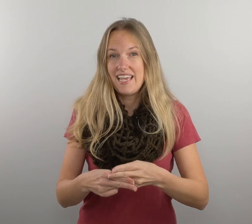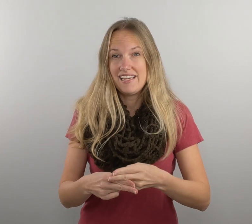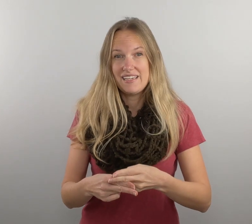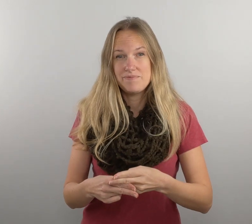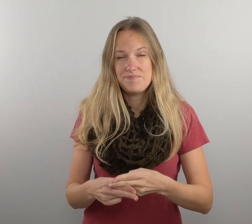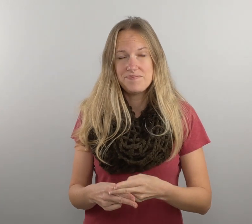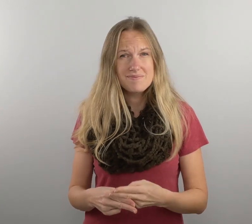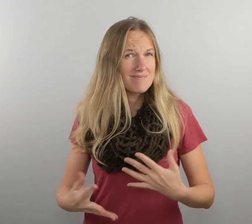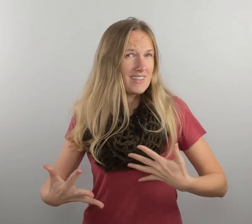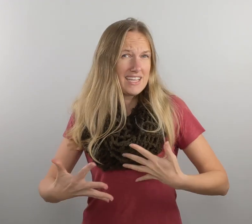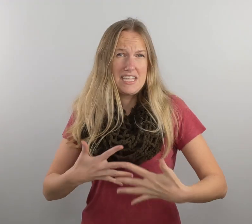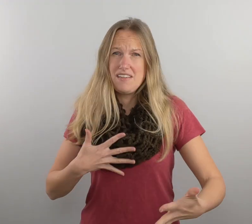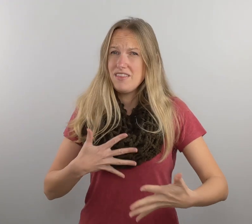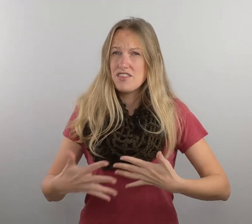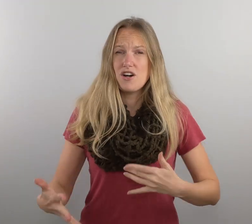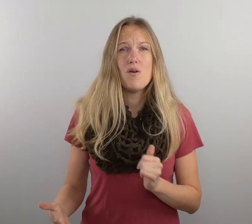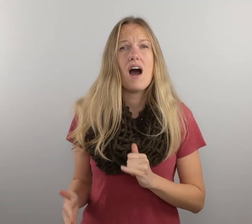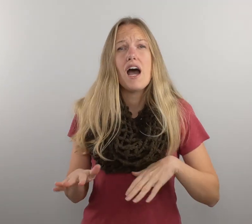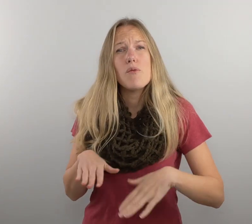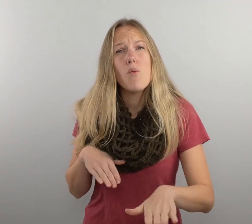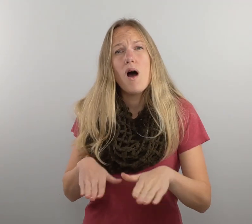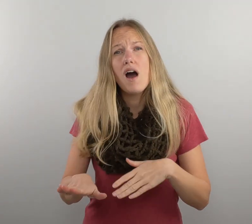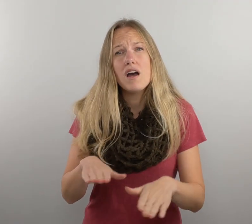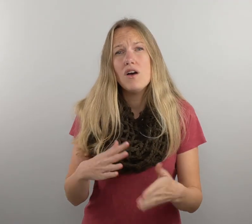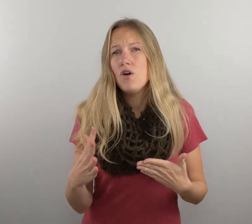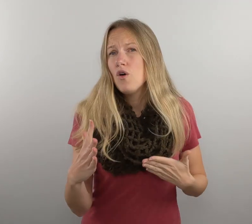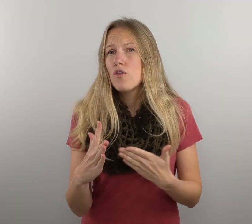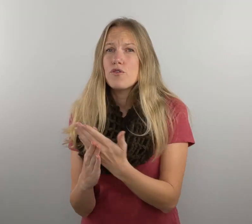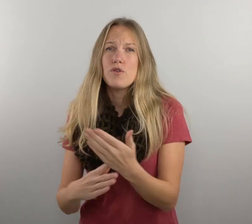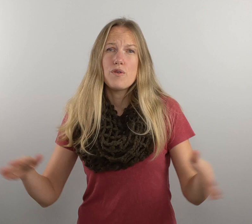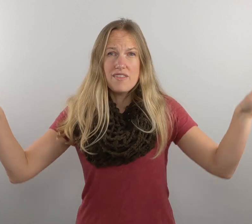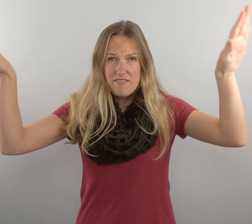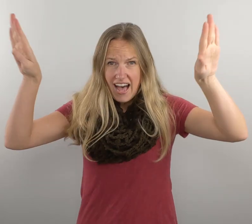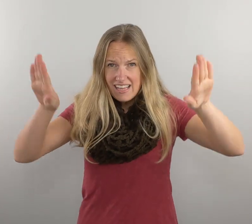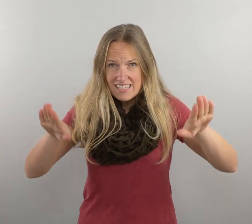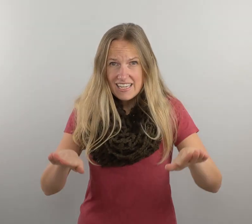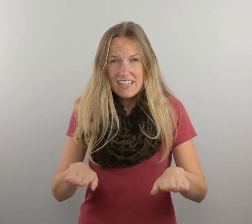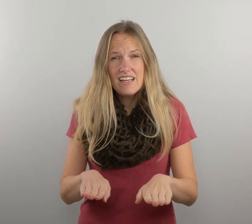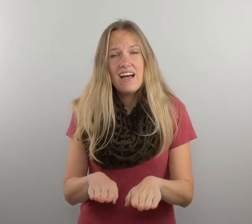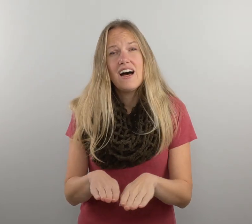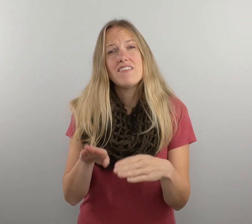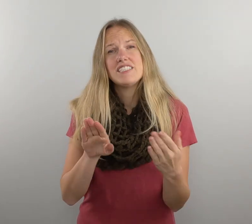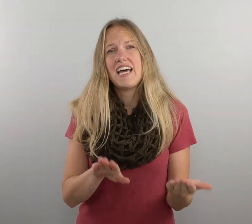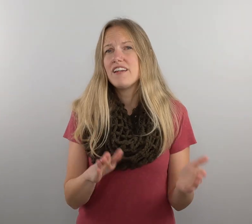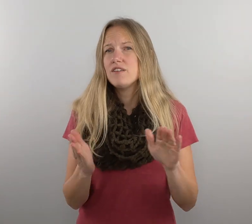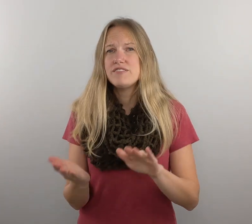sake. Even though I walk through the valley of the shadow of